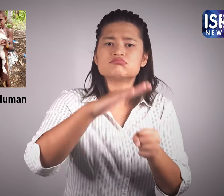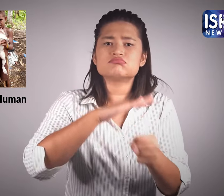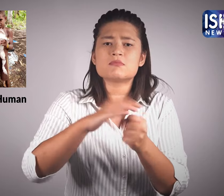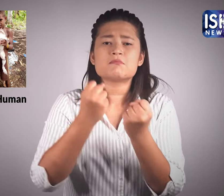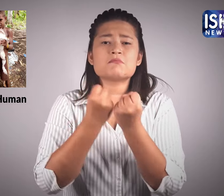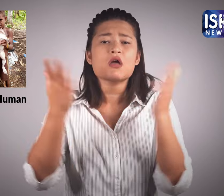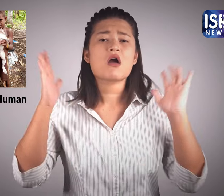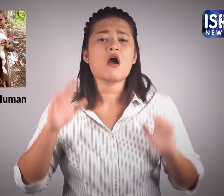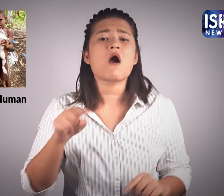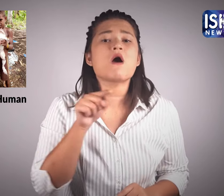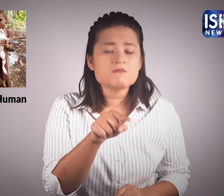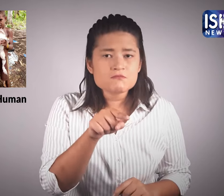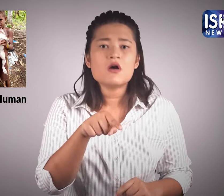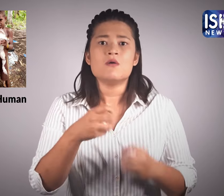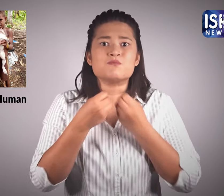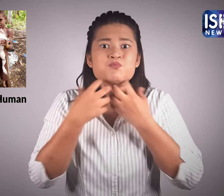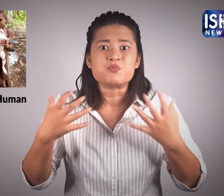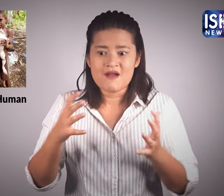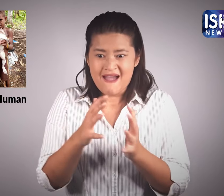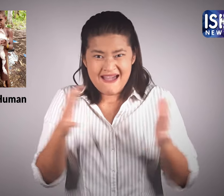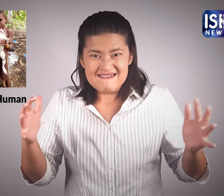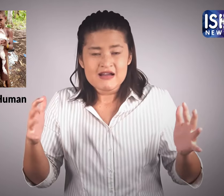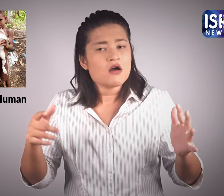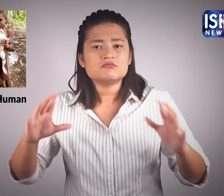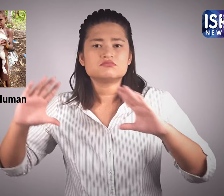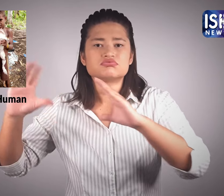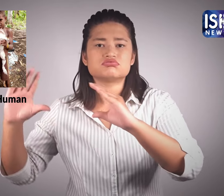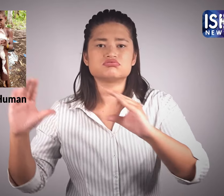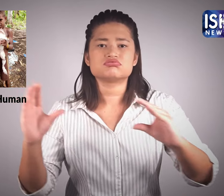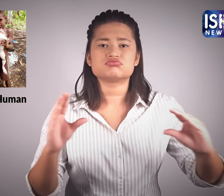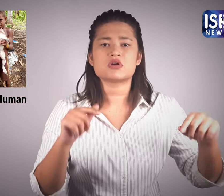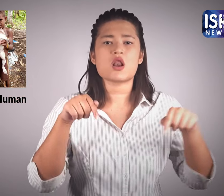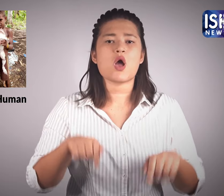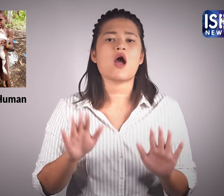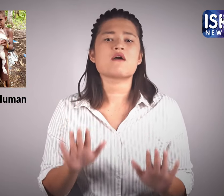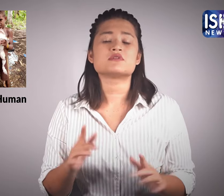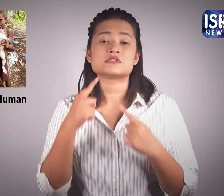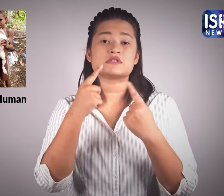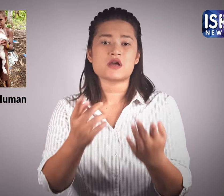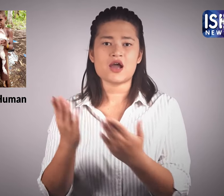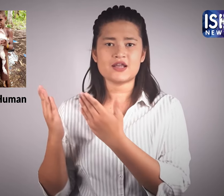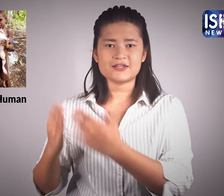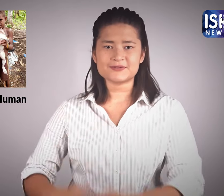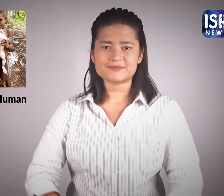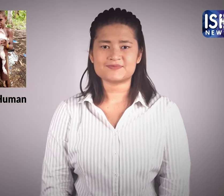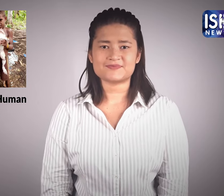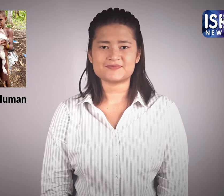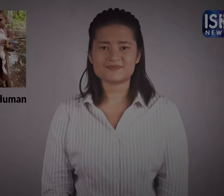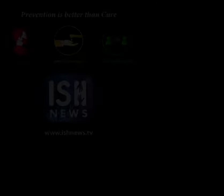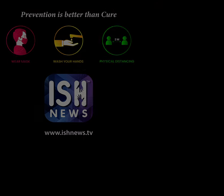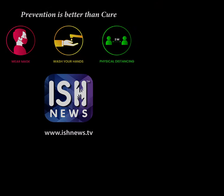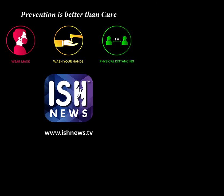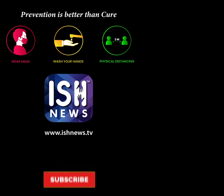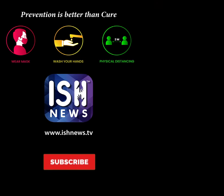She's just folding apps and the fish. She said that she to Look this. Speaker